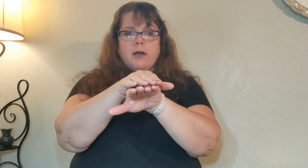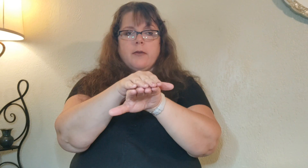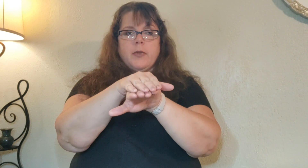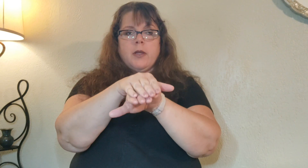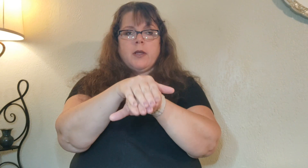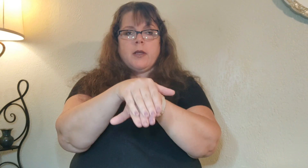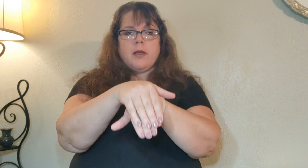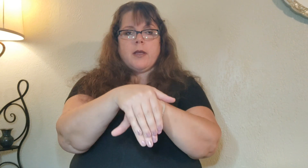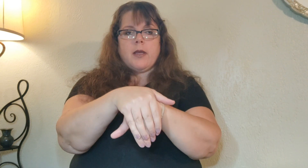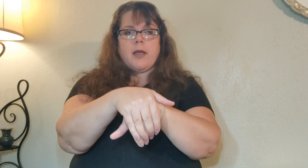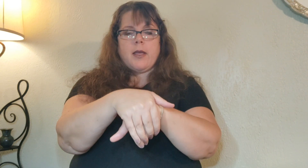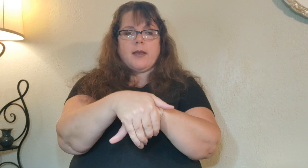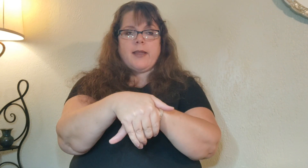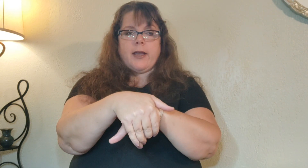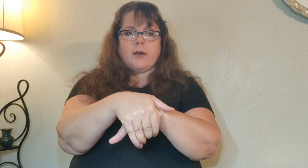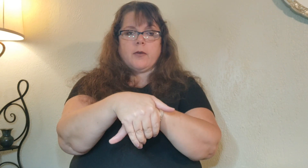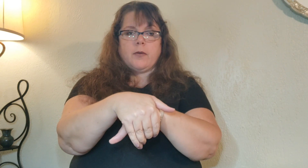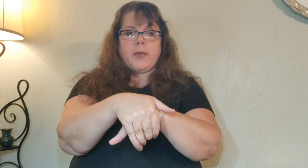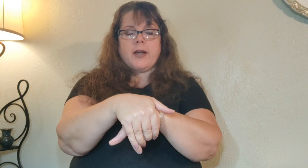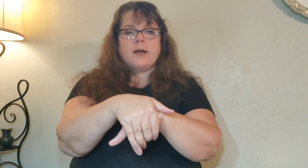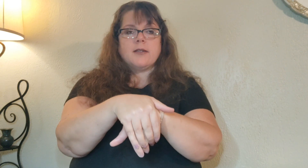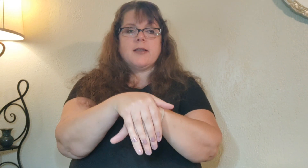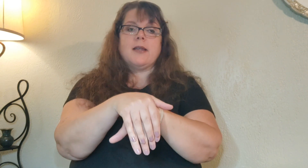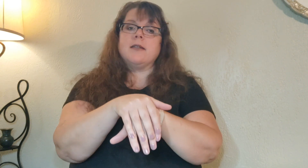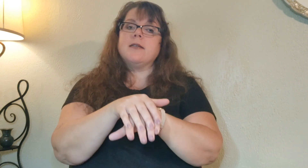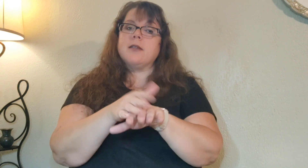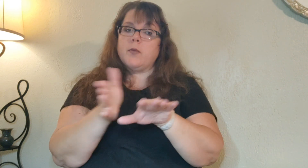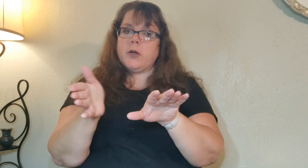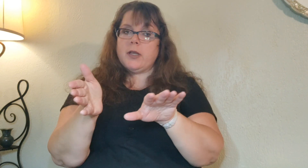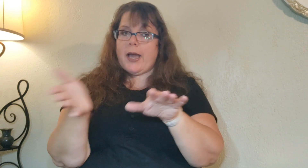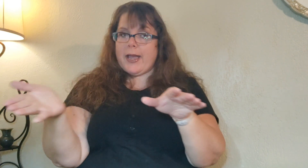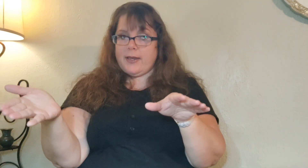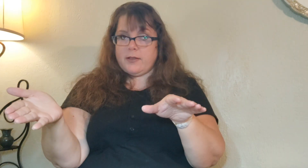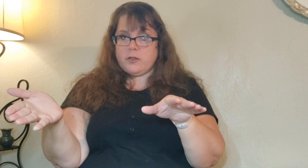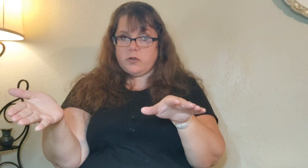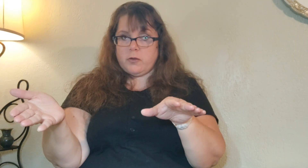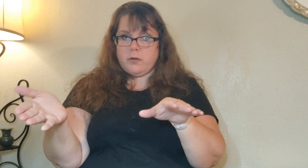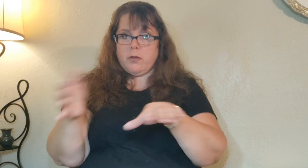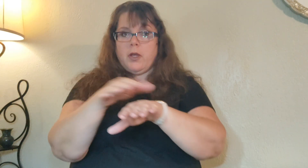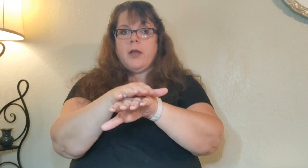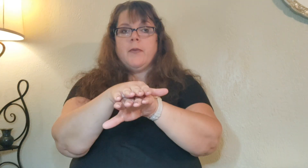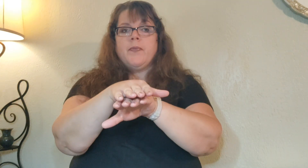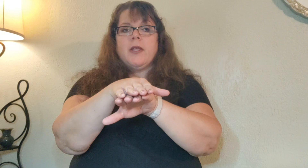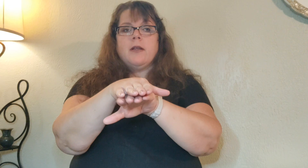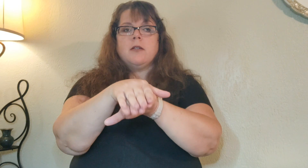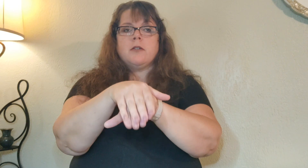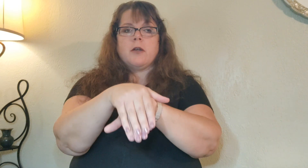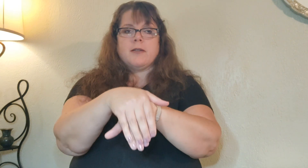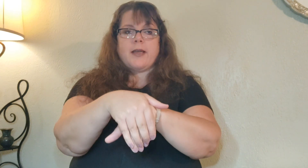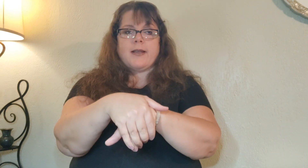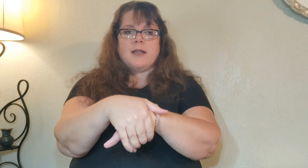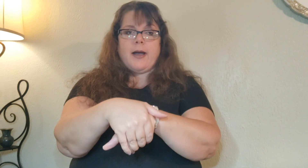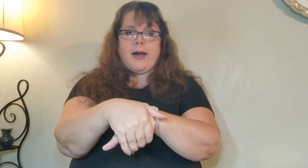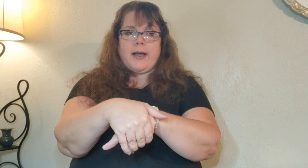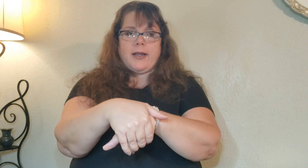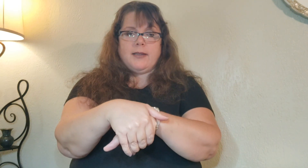top and down, because it's someone hiding the truth. So it's like it